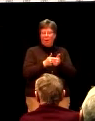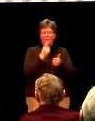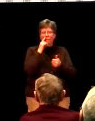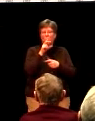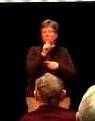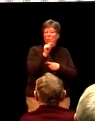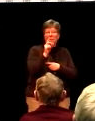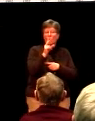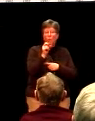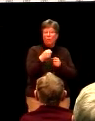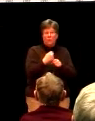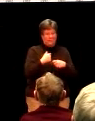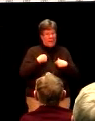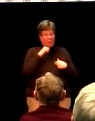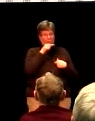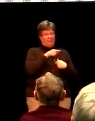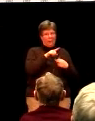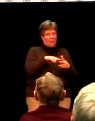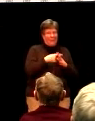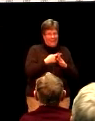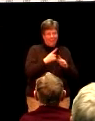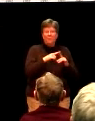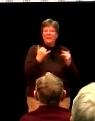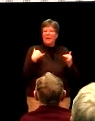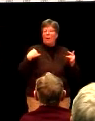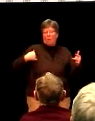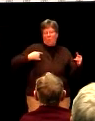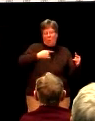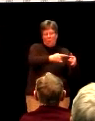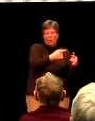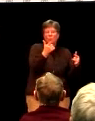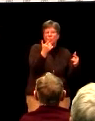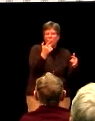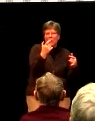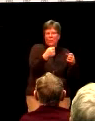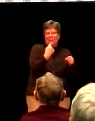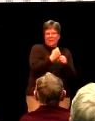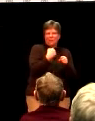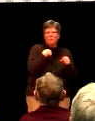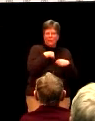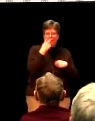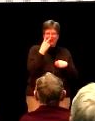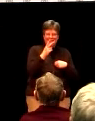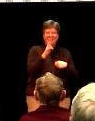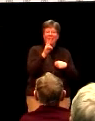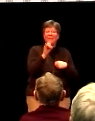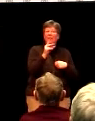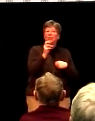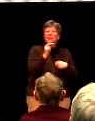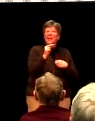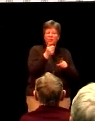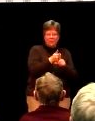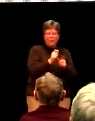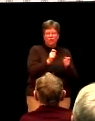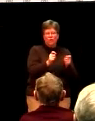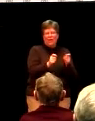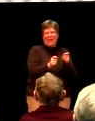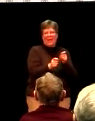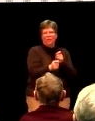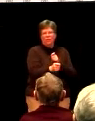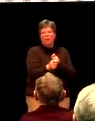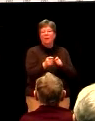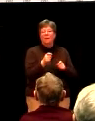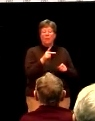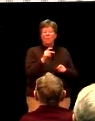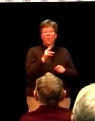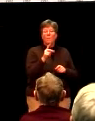of this project, but we now have a 21-year record. And we can see that the vegetation is changing in the Arctic and that the permafrost is